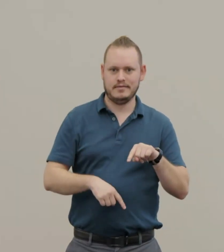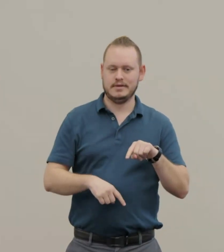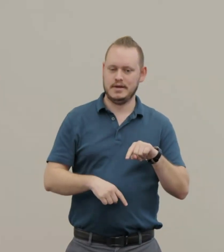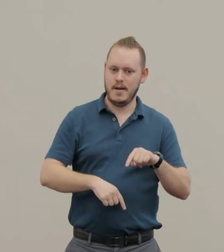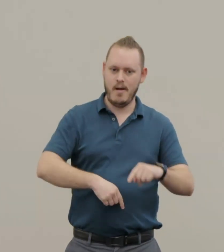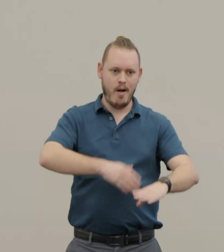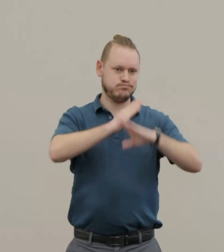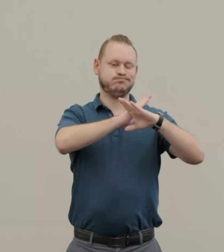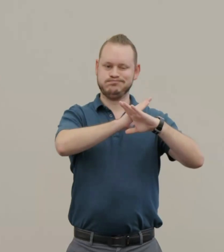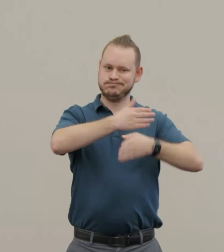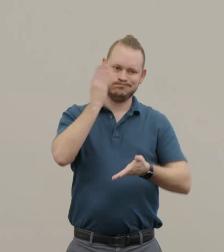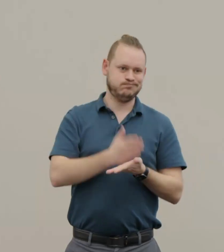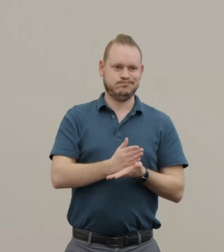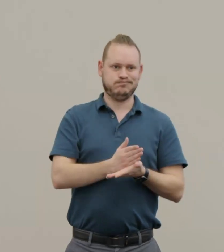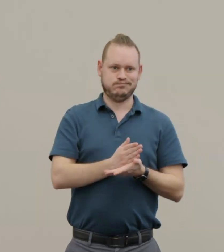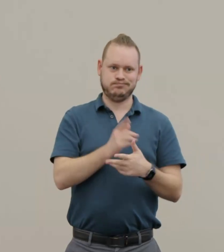hard stop,